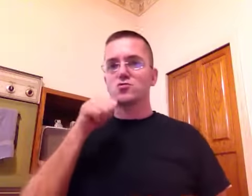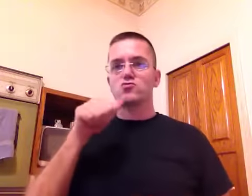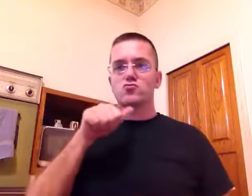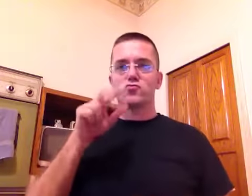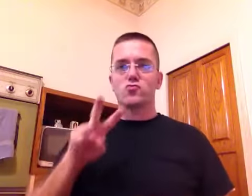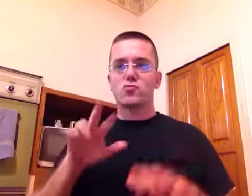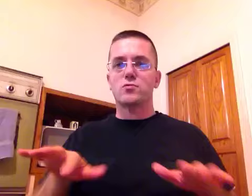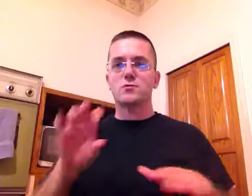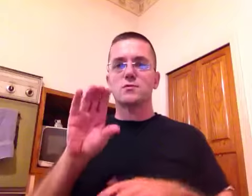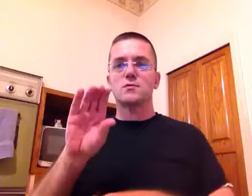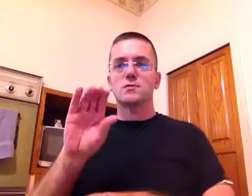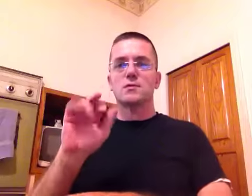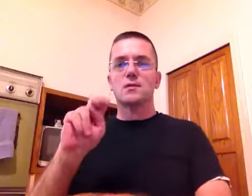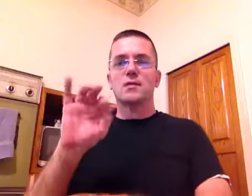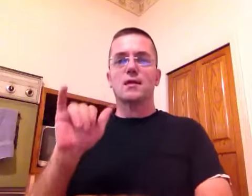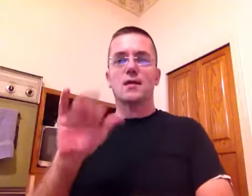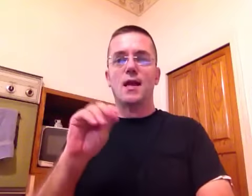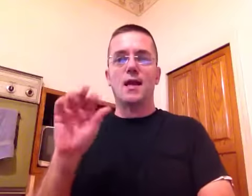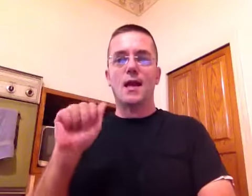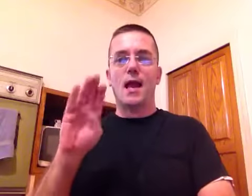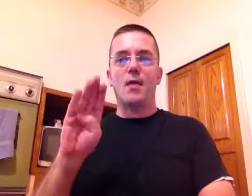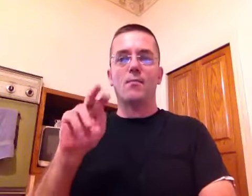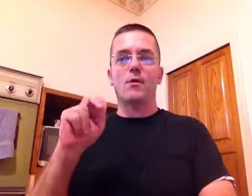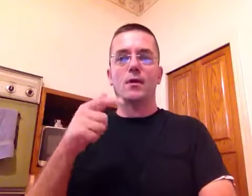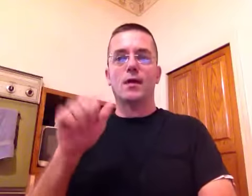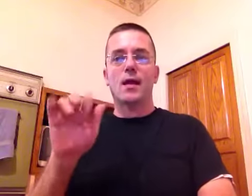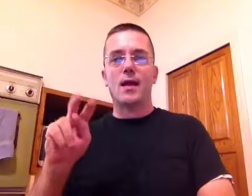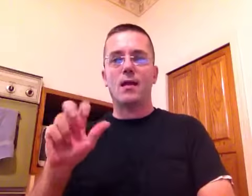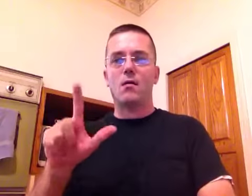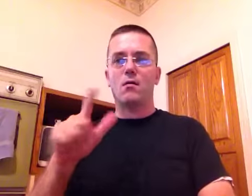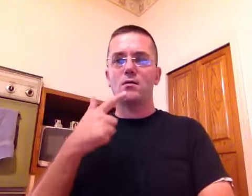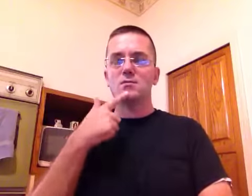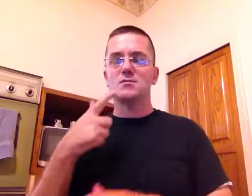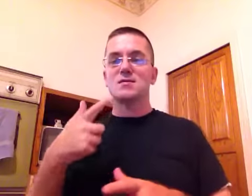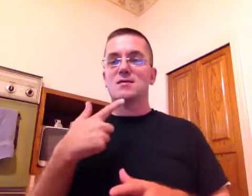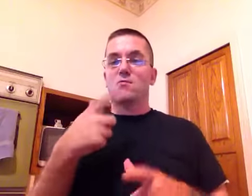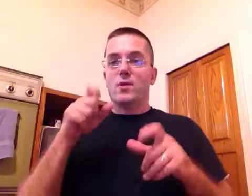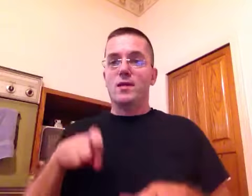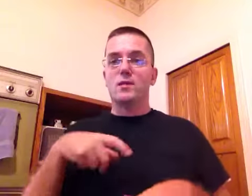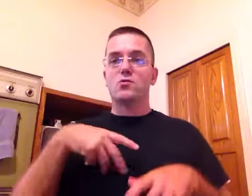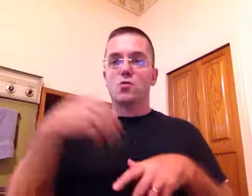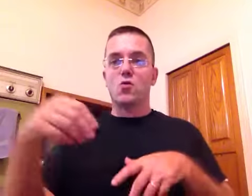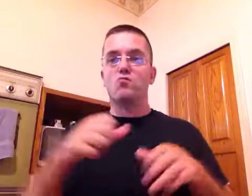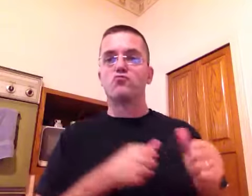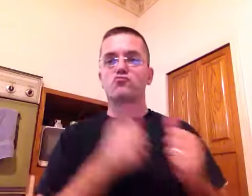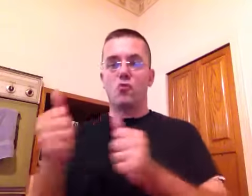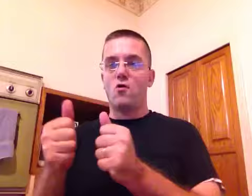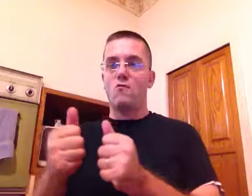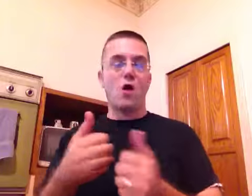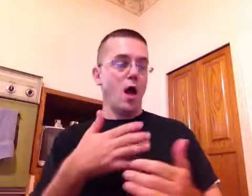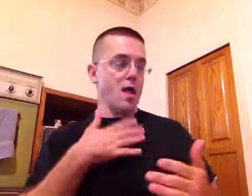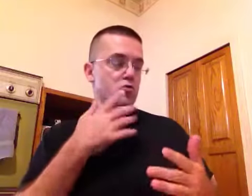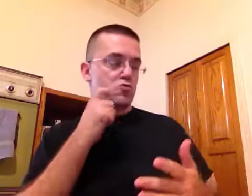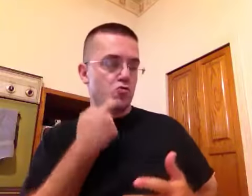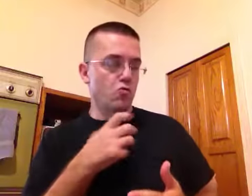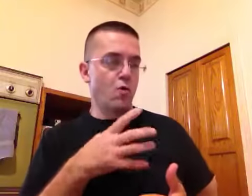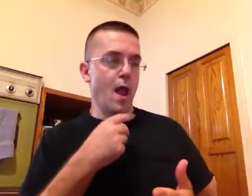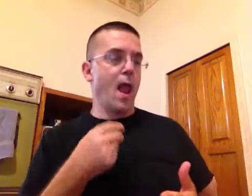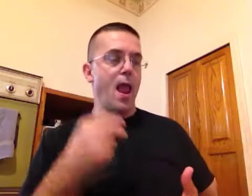Abigail, insisted that we come here and scream that we're debt-free. Well, that's very cool. I'm glad they did that. Plus, they heard Martha's got homemade cookies. Yes,